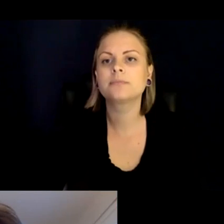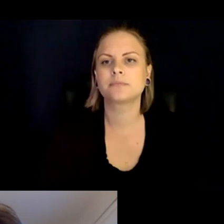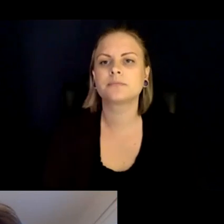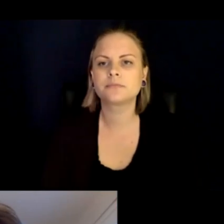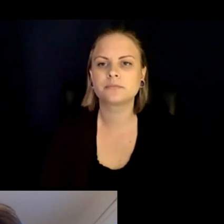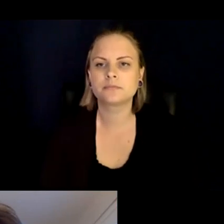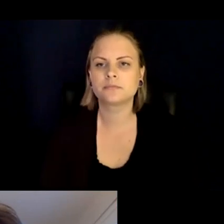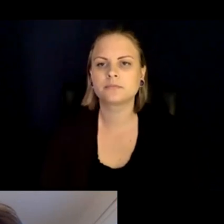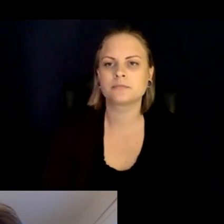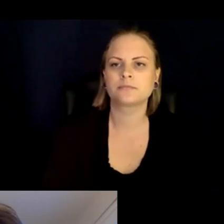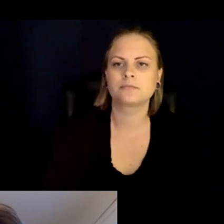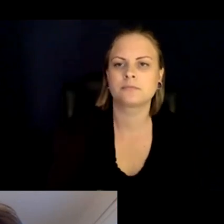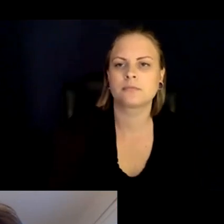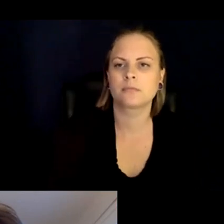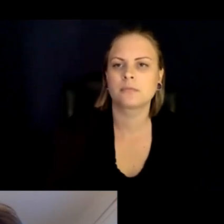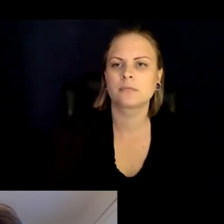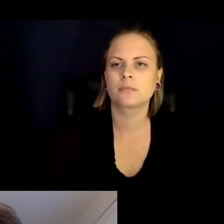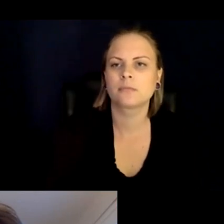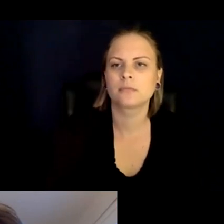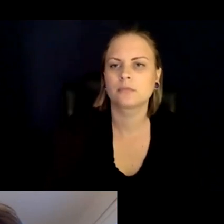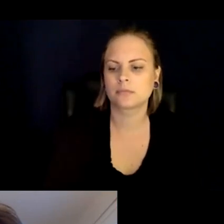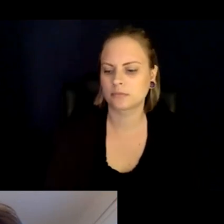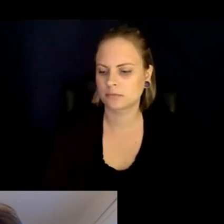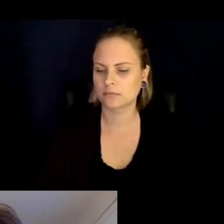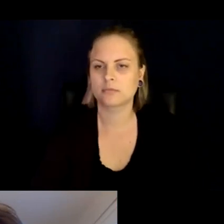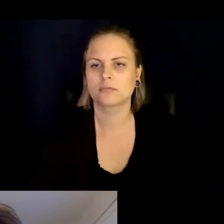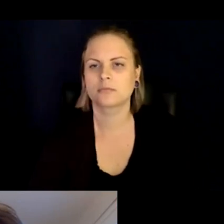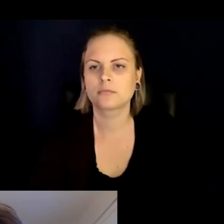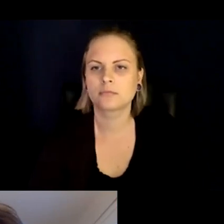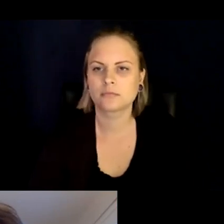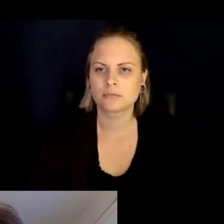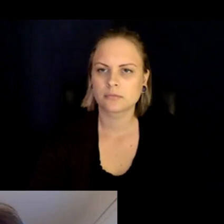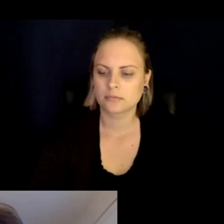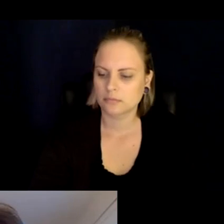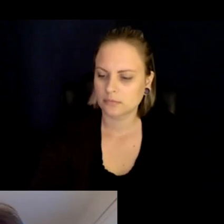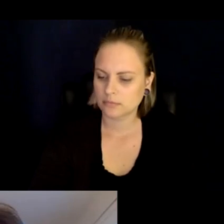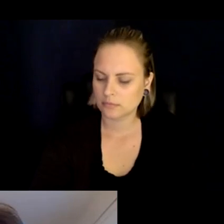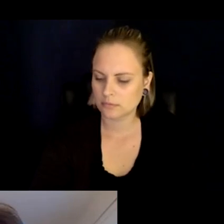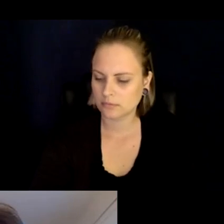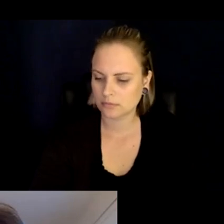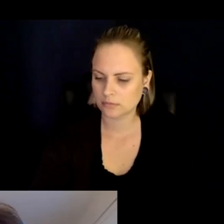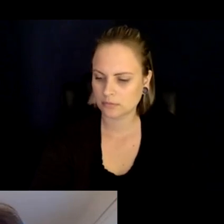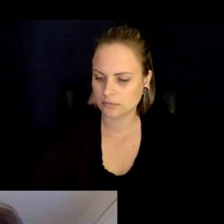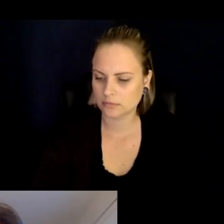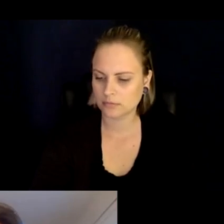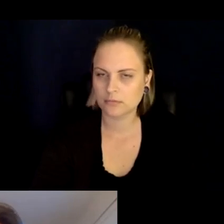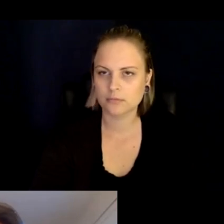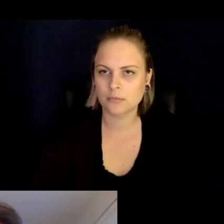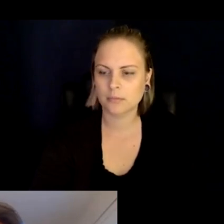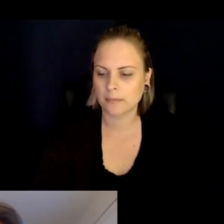pub. I was kind of surprised about that, because in the beginning it was like, wow, I'm 18 or 19 and I can get a